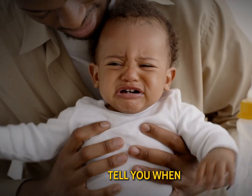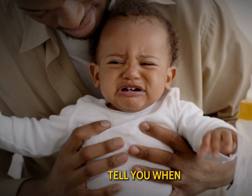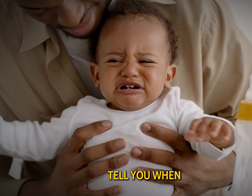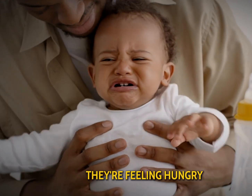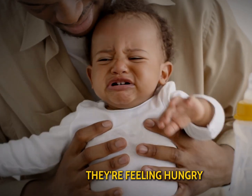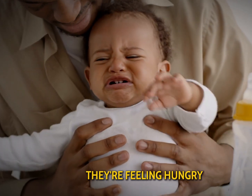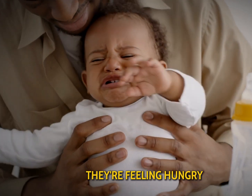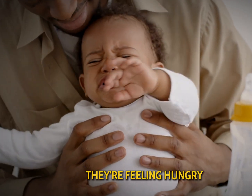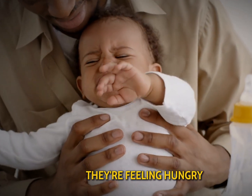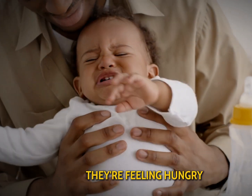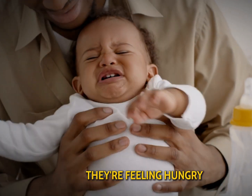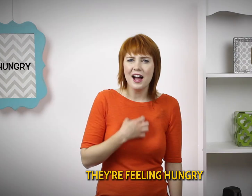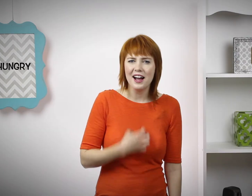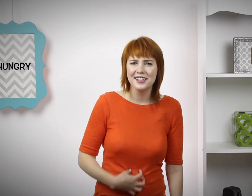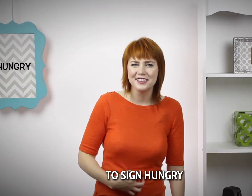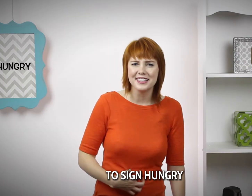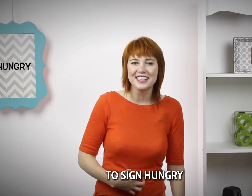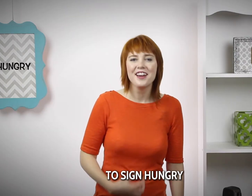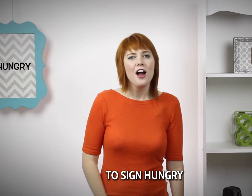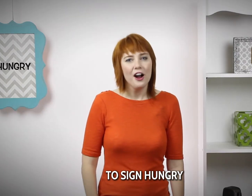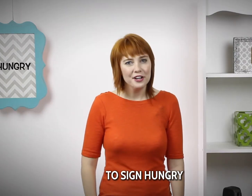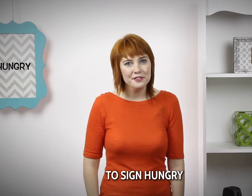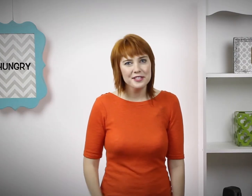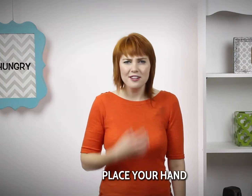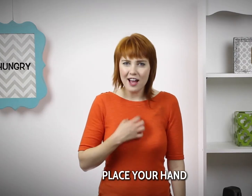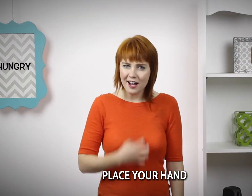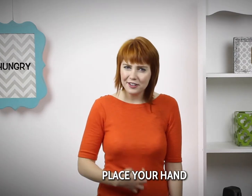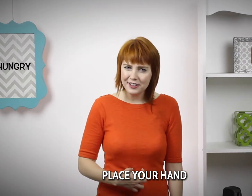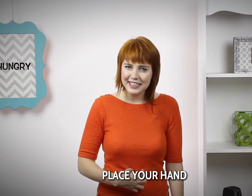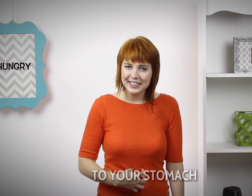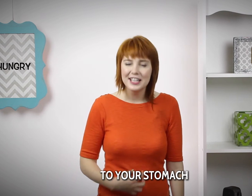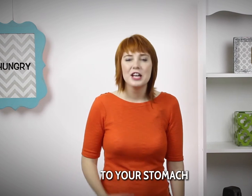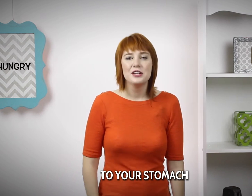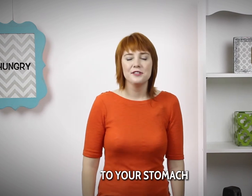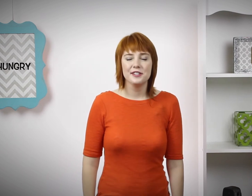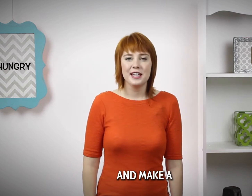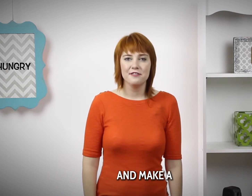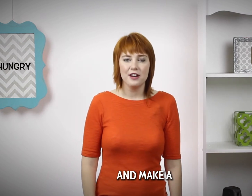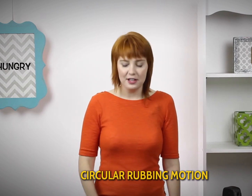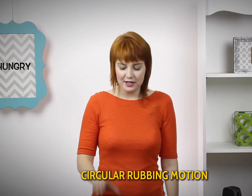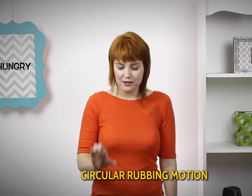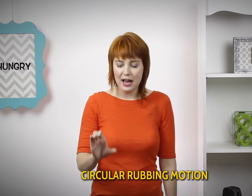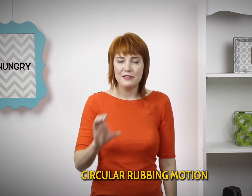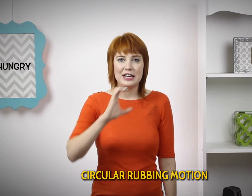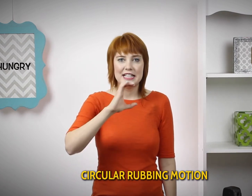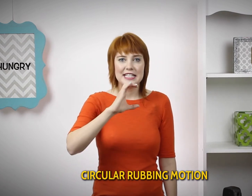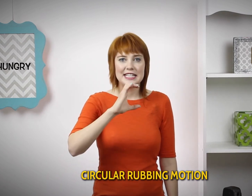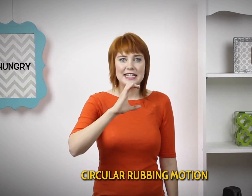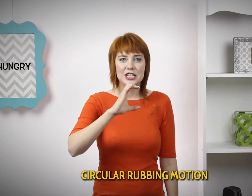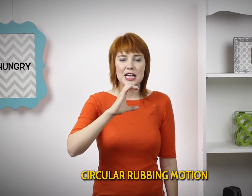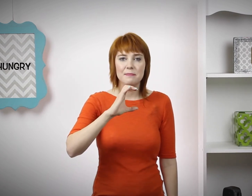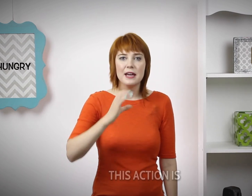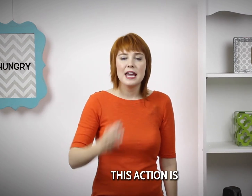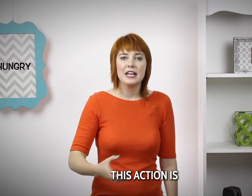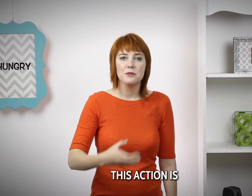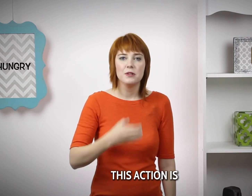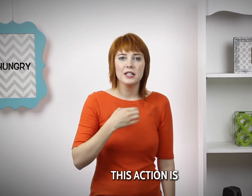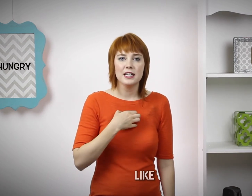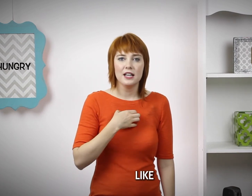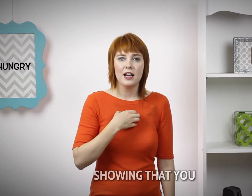when they're feeling hungry. To sign hungry, place your hand to your stomach and make a circular rubbing motion. This action is like showing